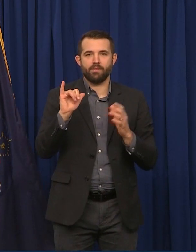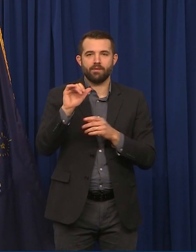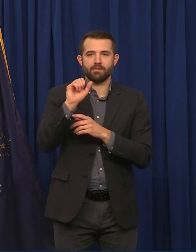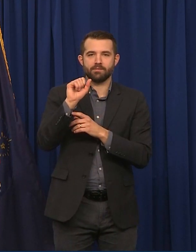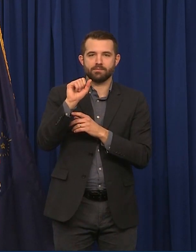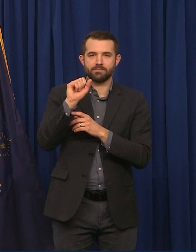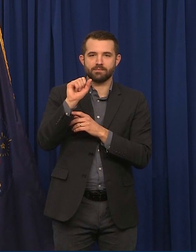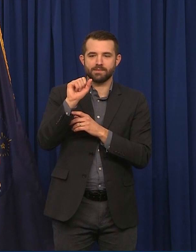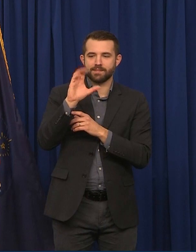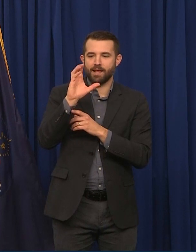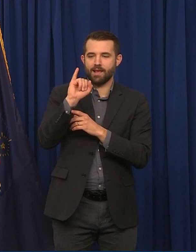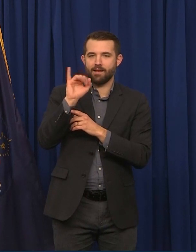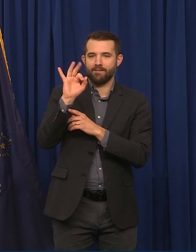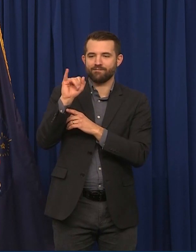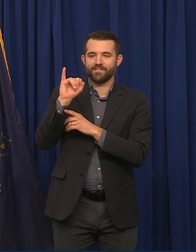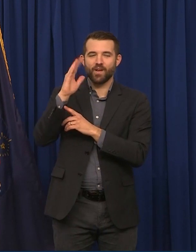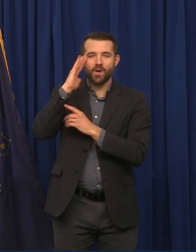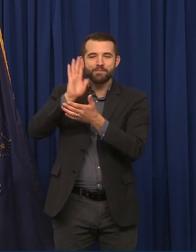fact.